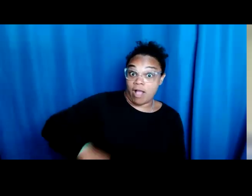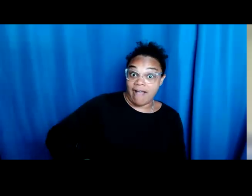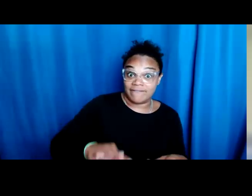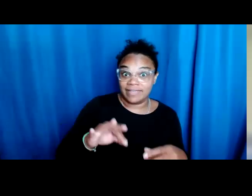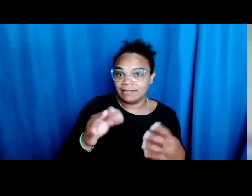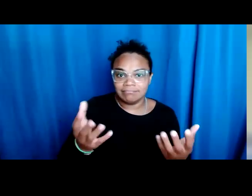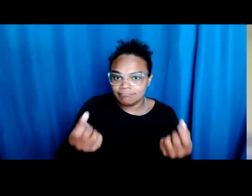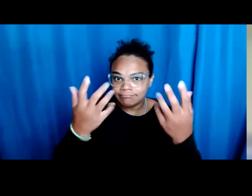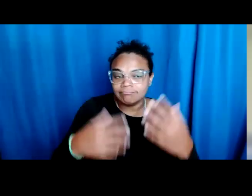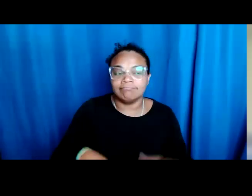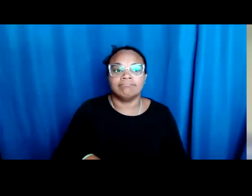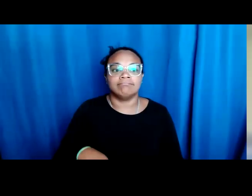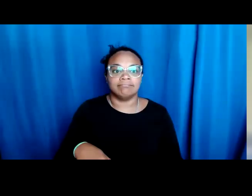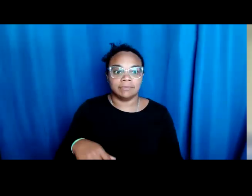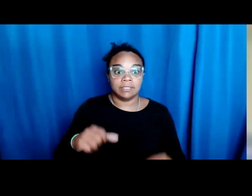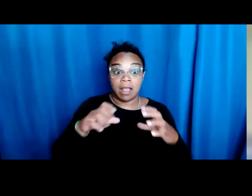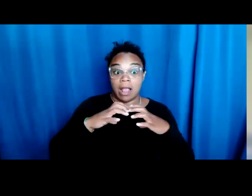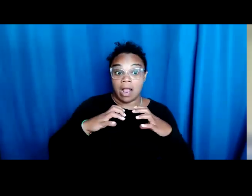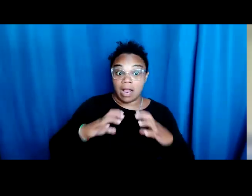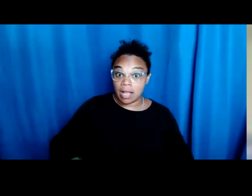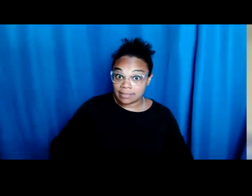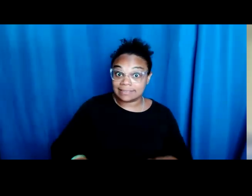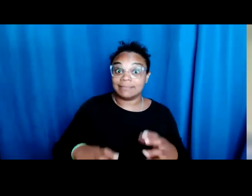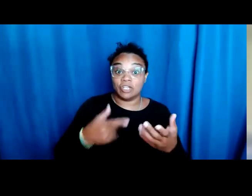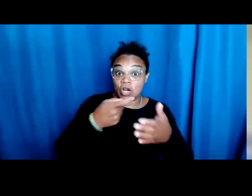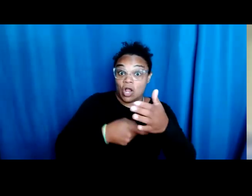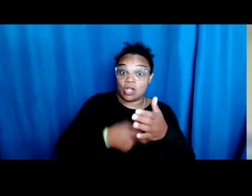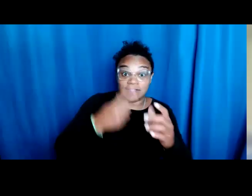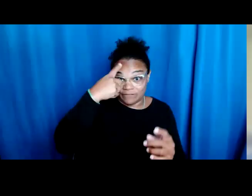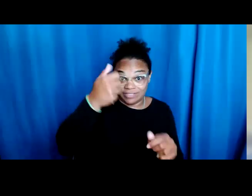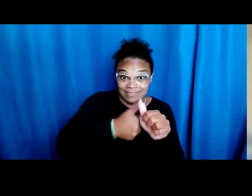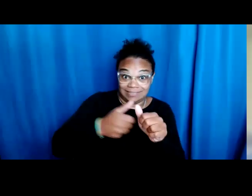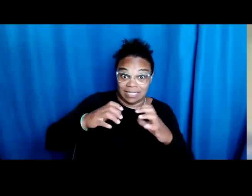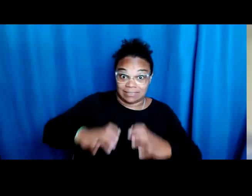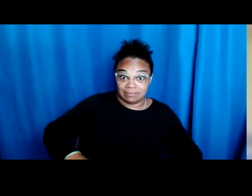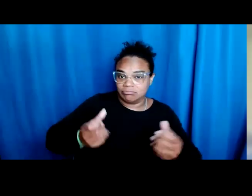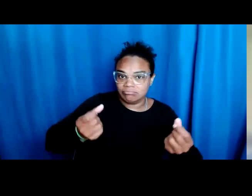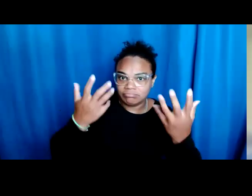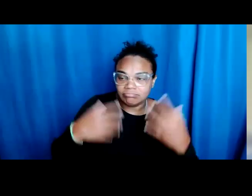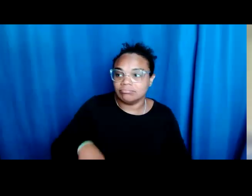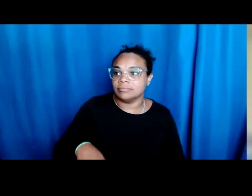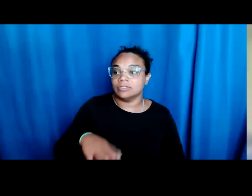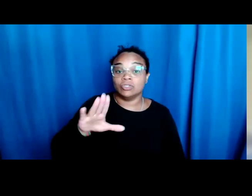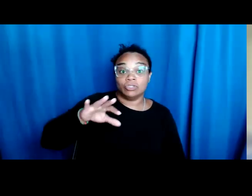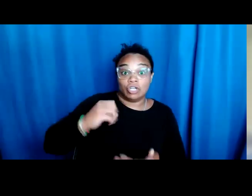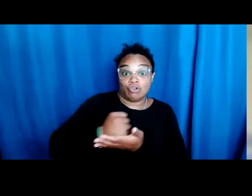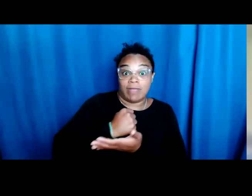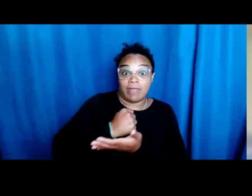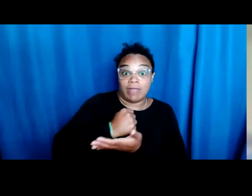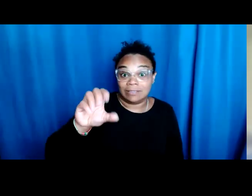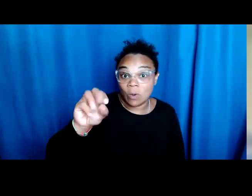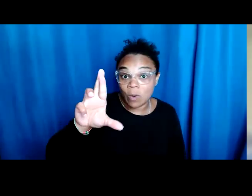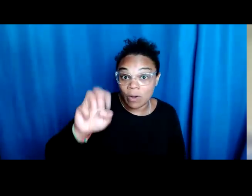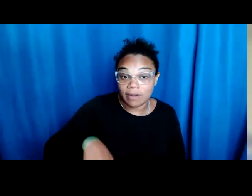customer days and your cost per customer? Put on there, what's your credit score? What's your minority